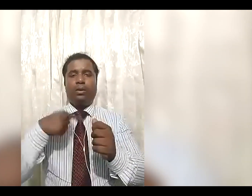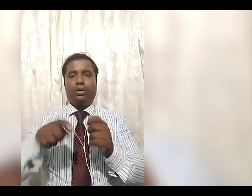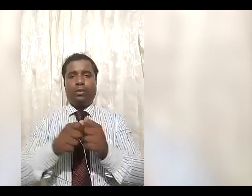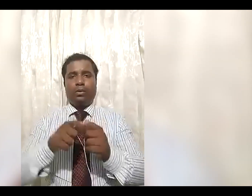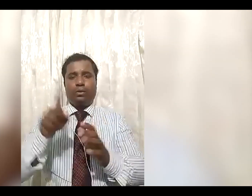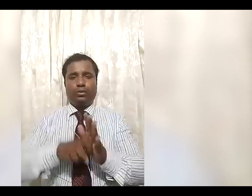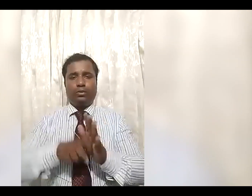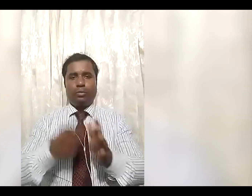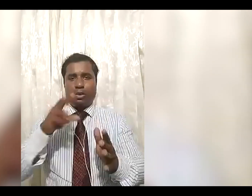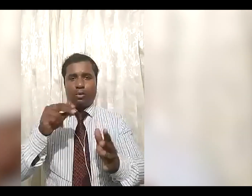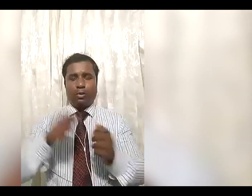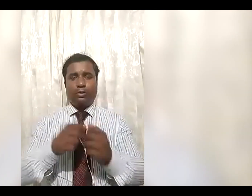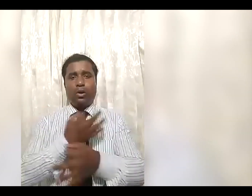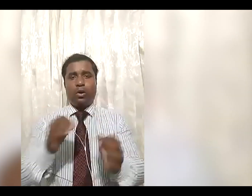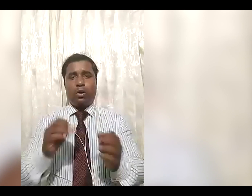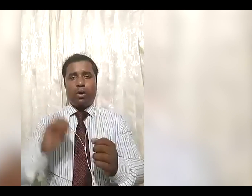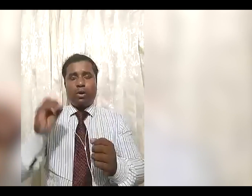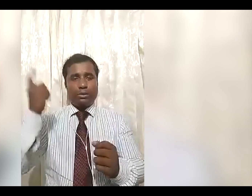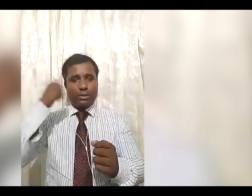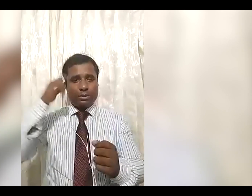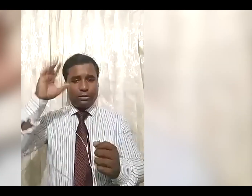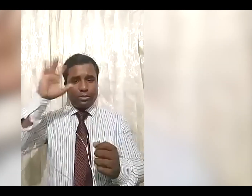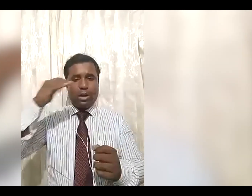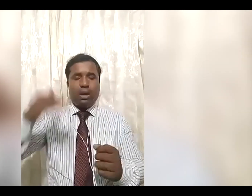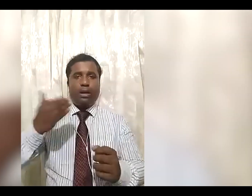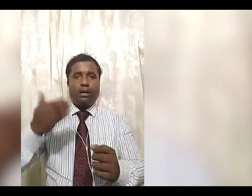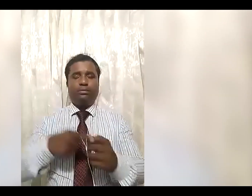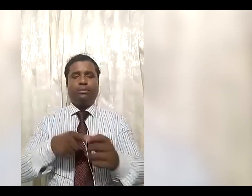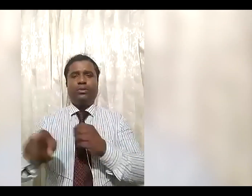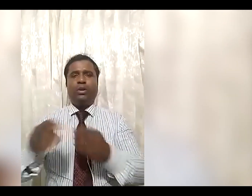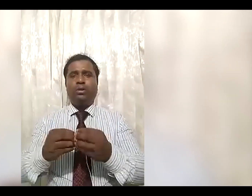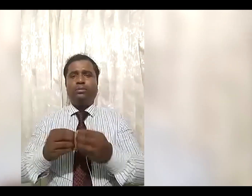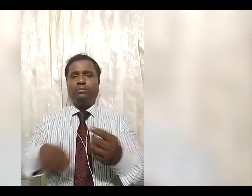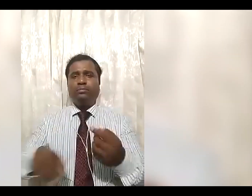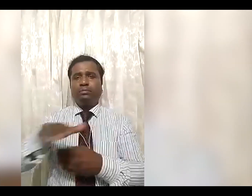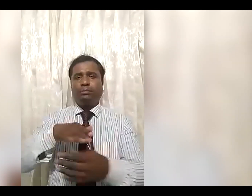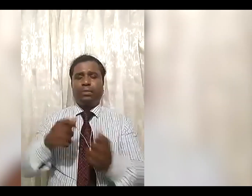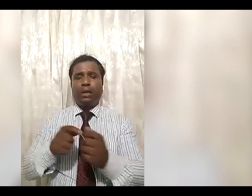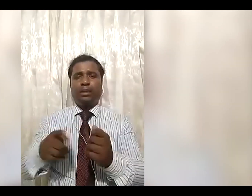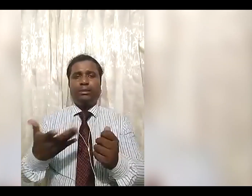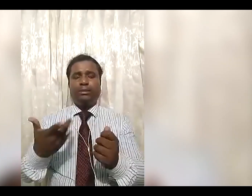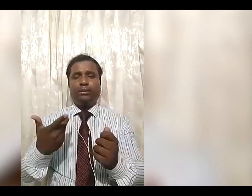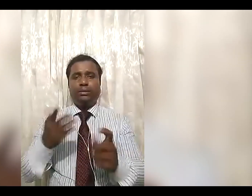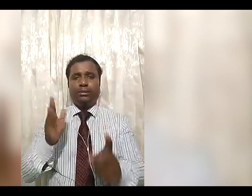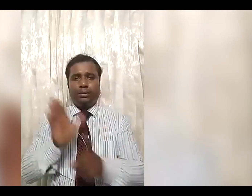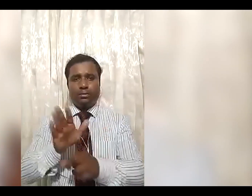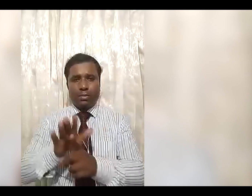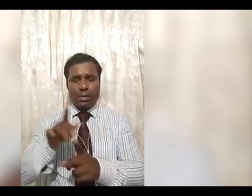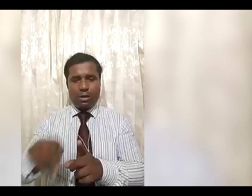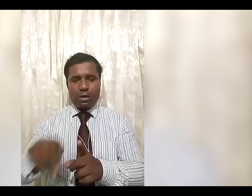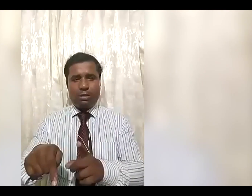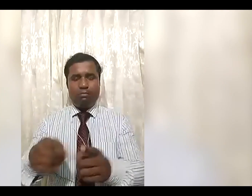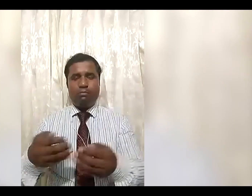speak, but to really understand more of the situation. I think it's important that MPs are also sensitized across the board. I think that's